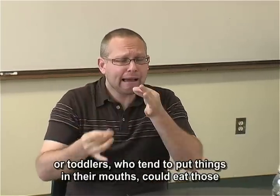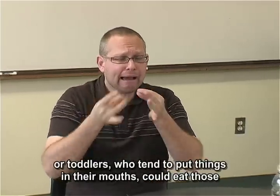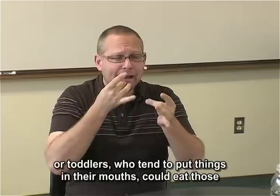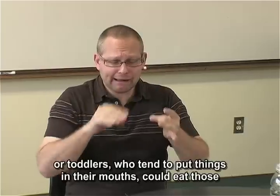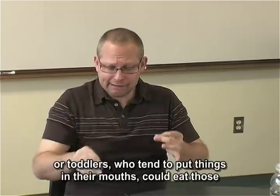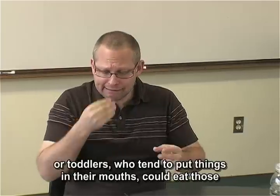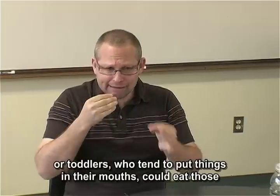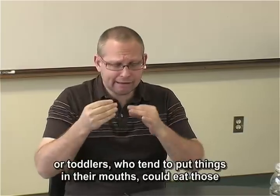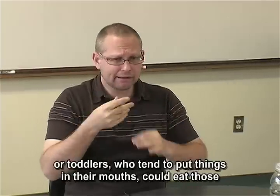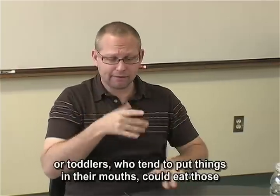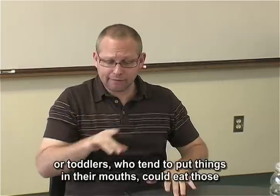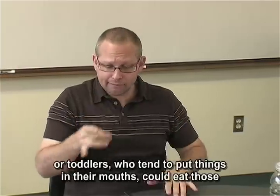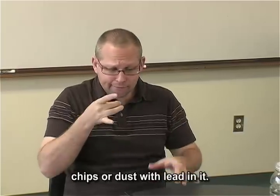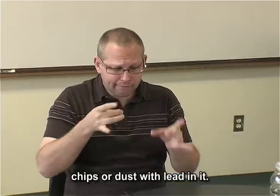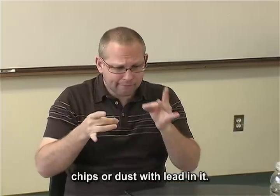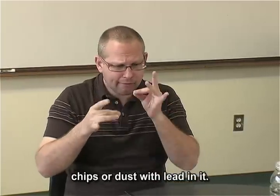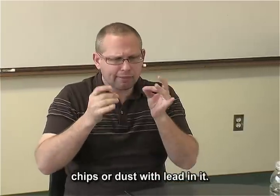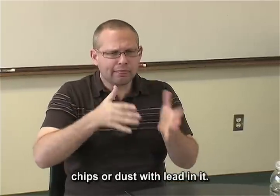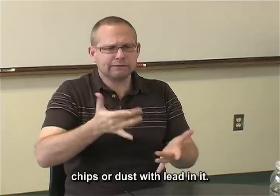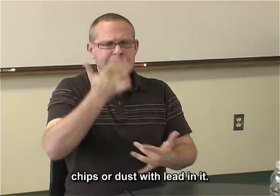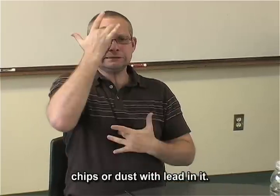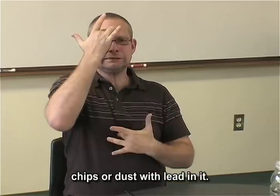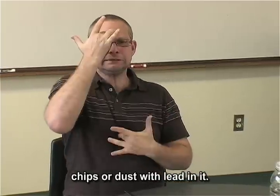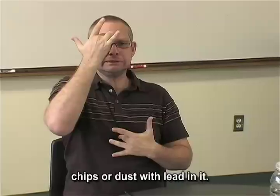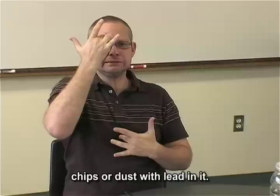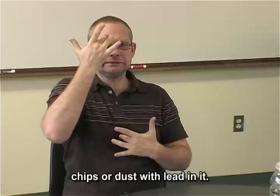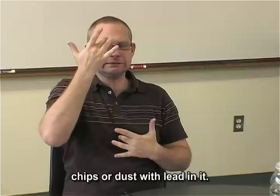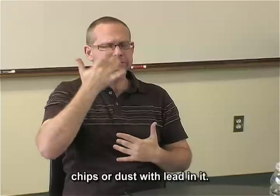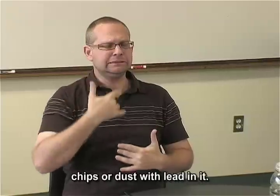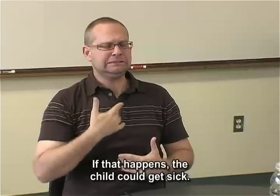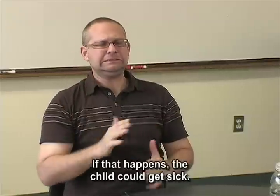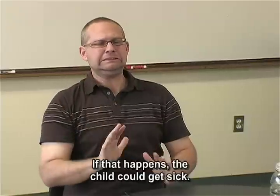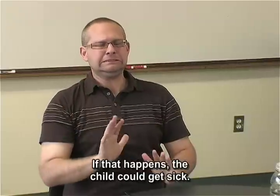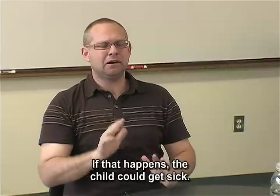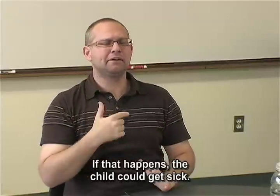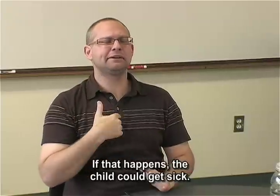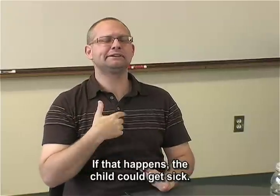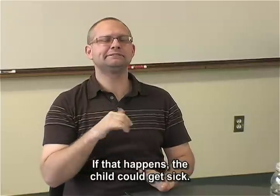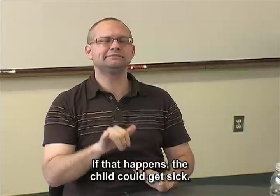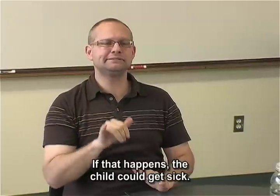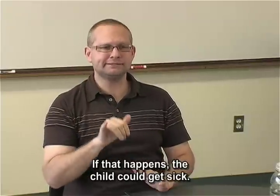things in their mouths, could eat those chips or dust with lead in it. If that happens, the child could get sick.